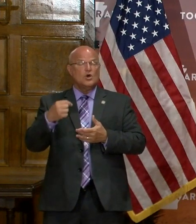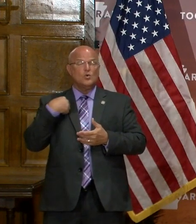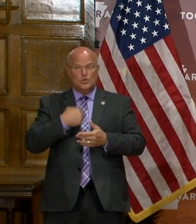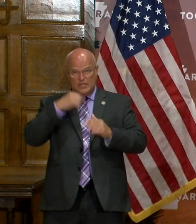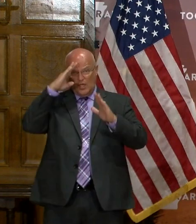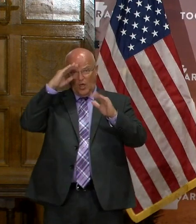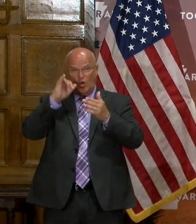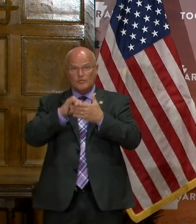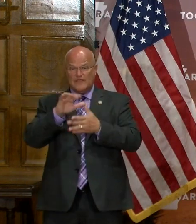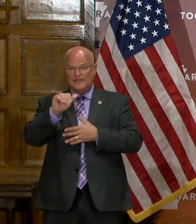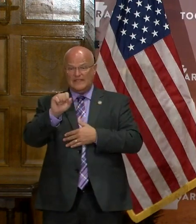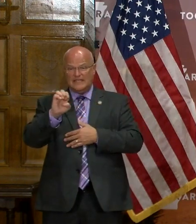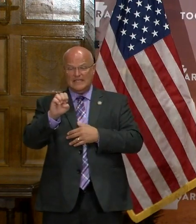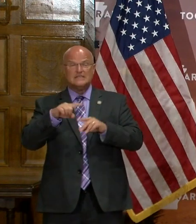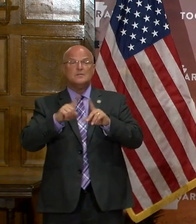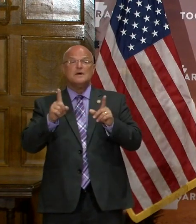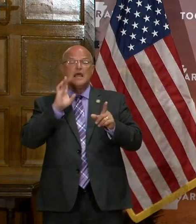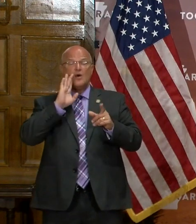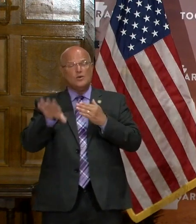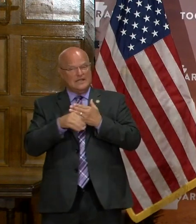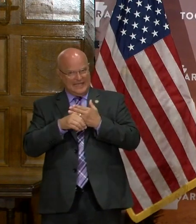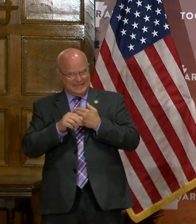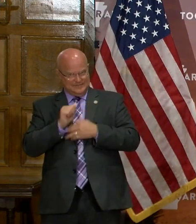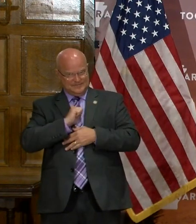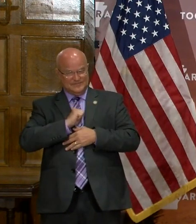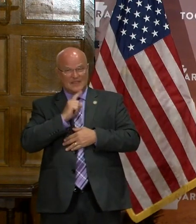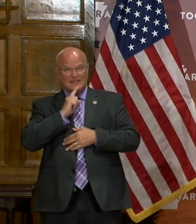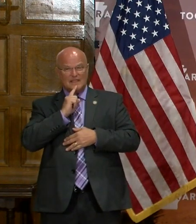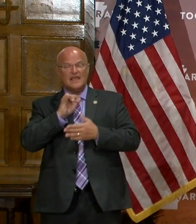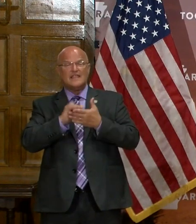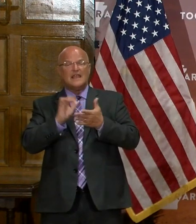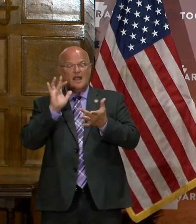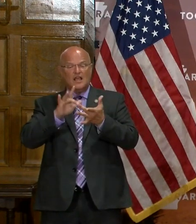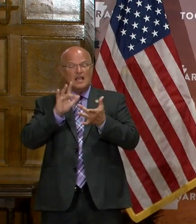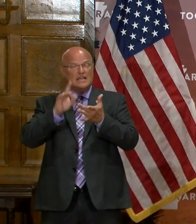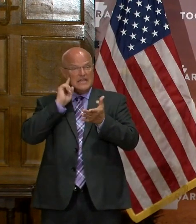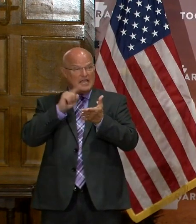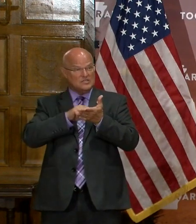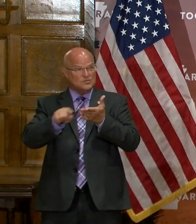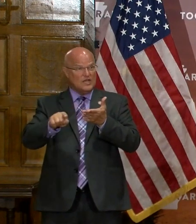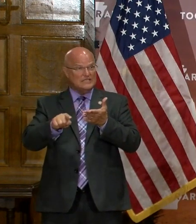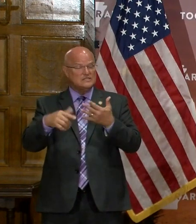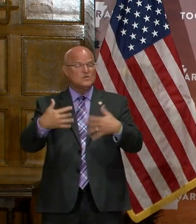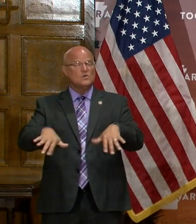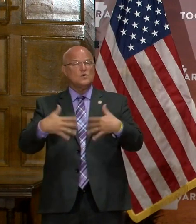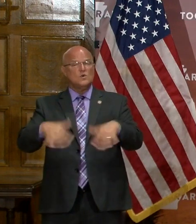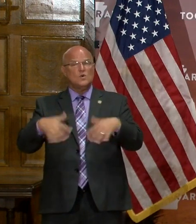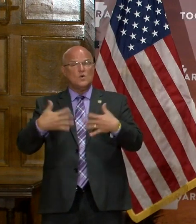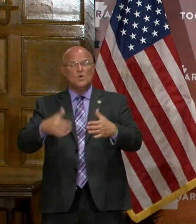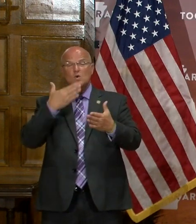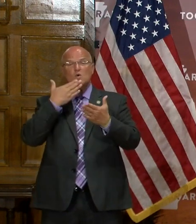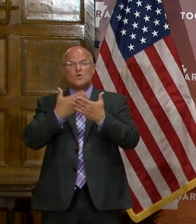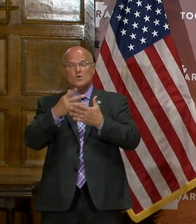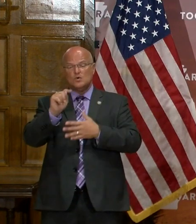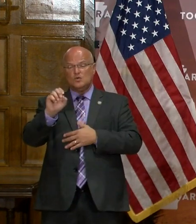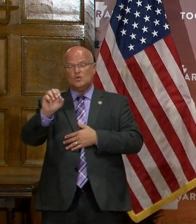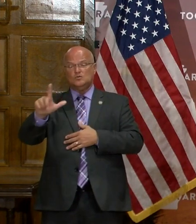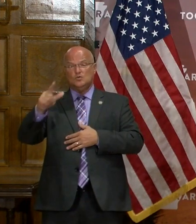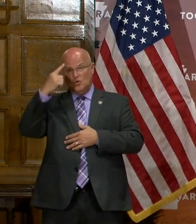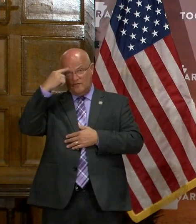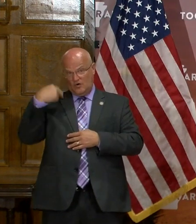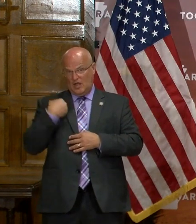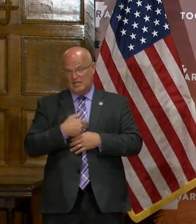So we hope that's the case, but I will add that our contact tracing has been a very effective tool for